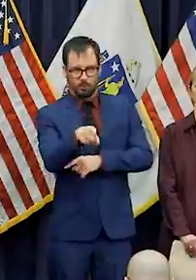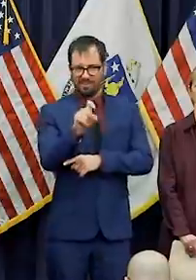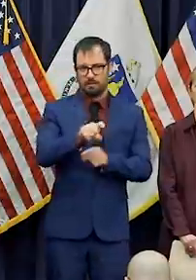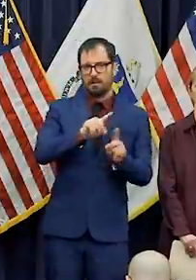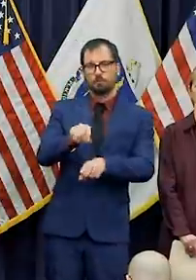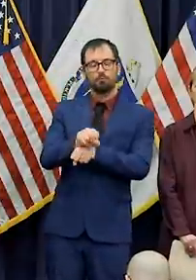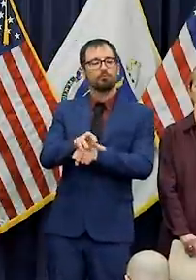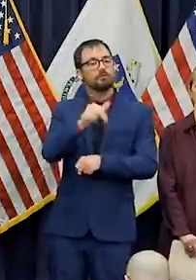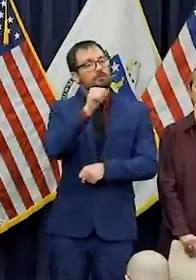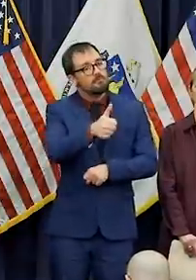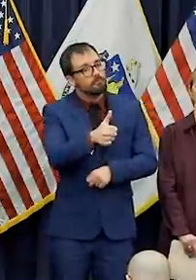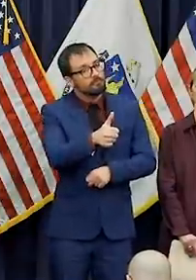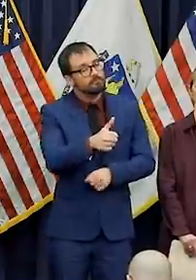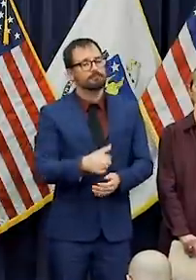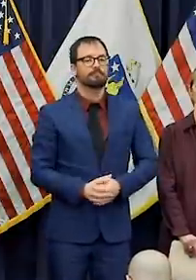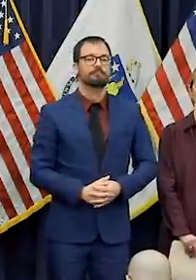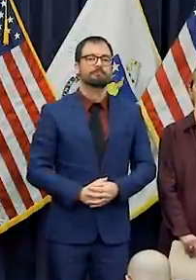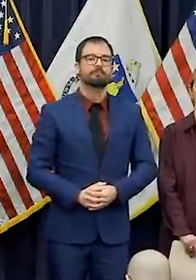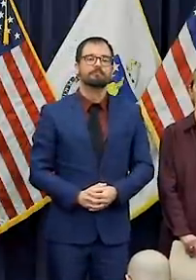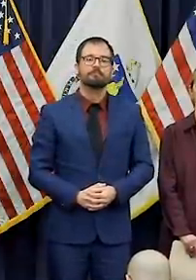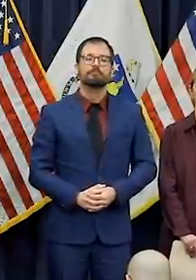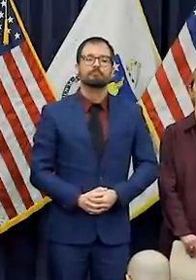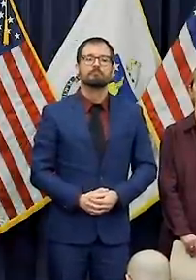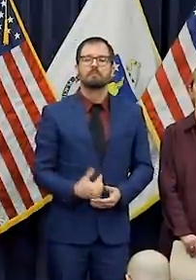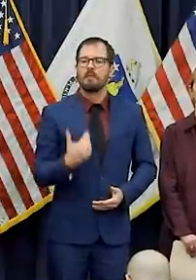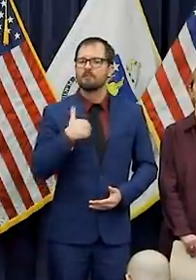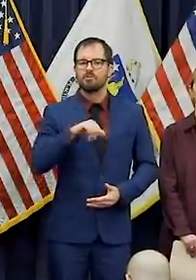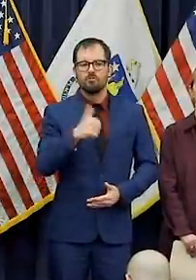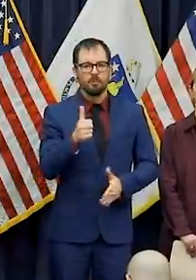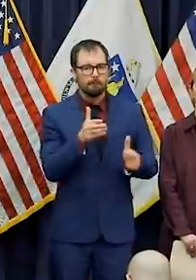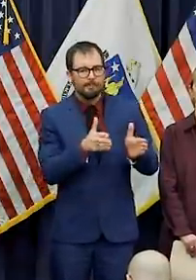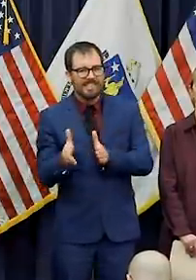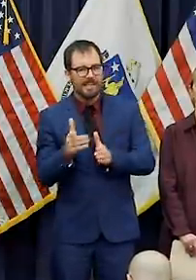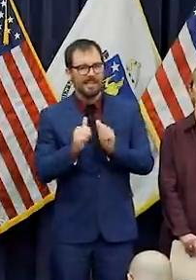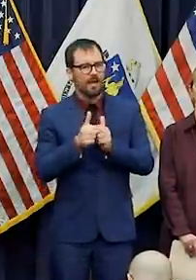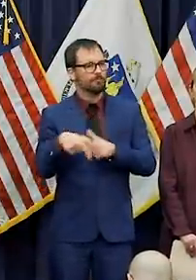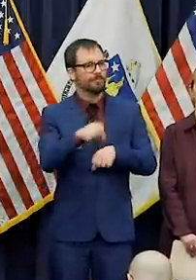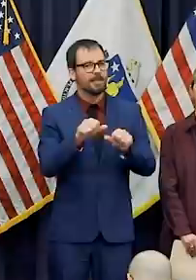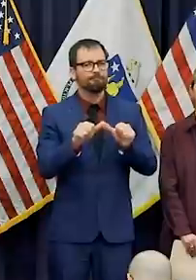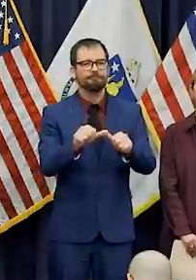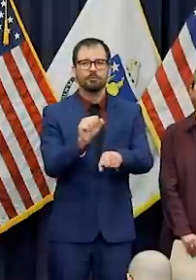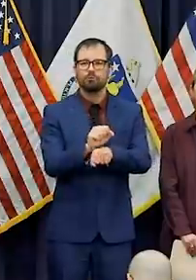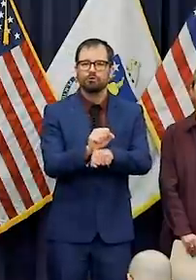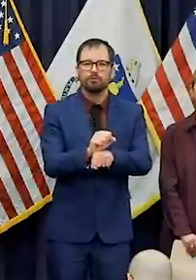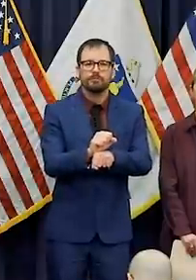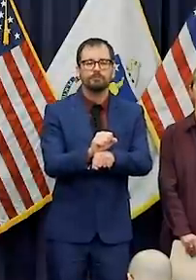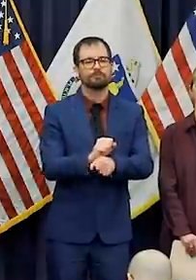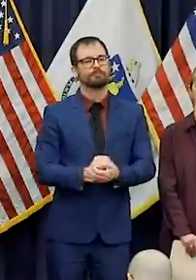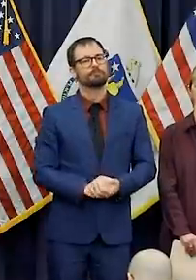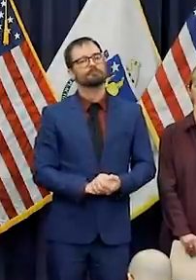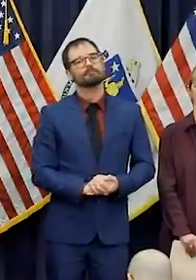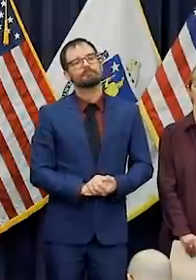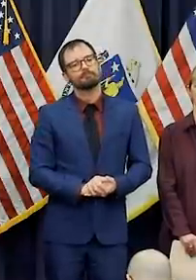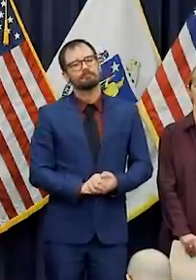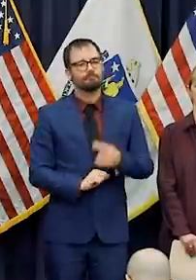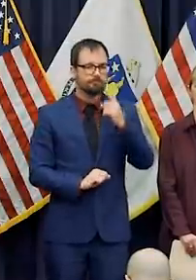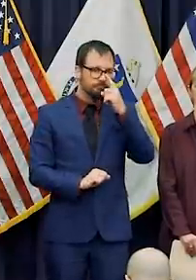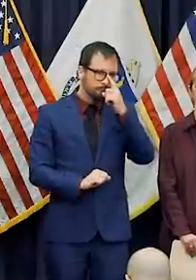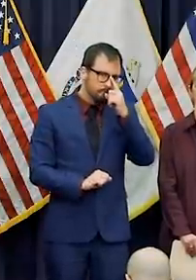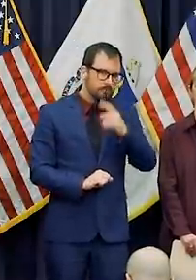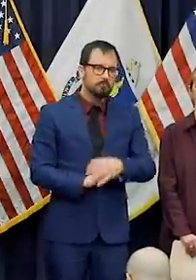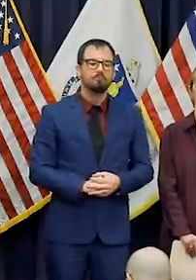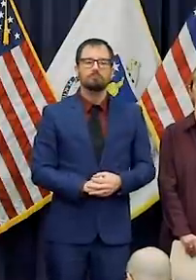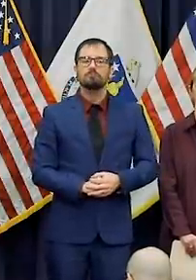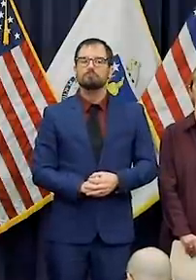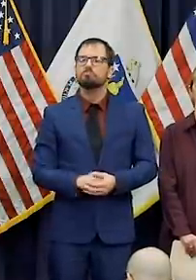for the executive branch workforce and further develop plans to continue to provide the essential government services people